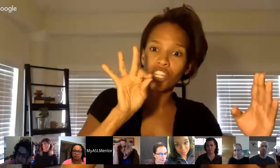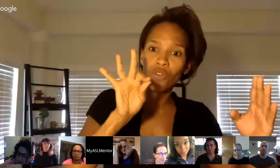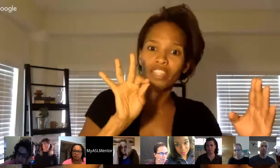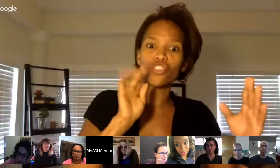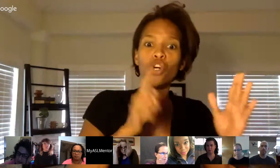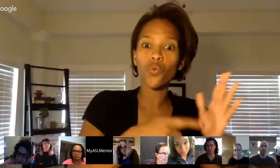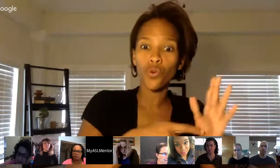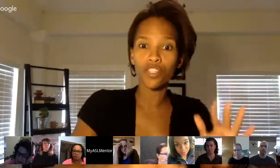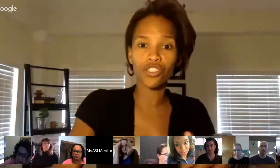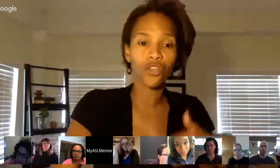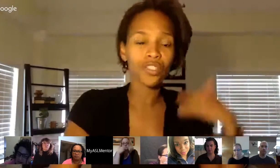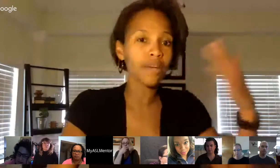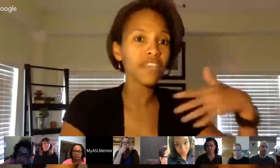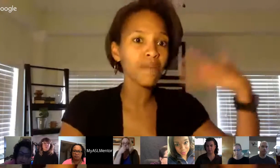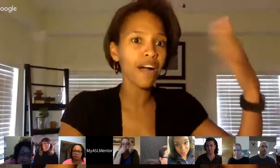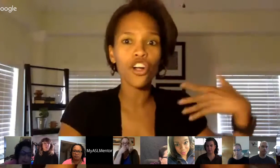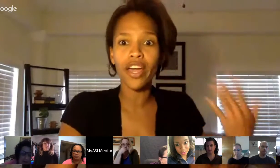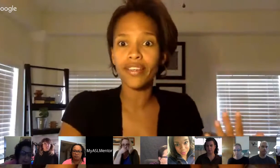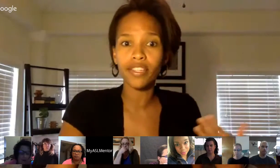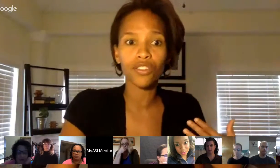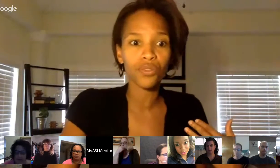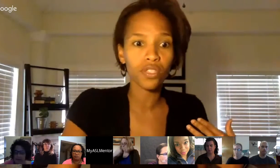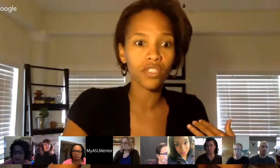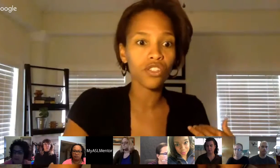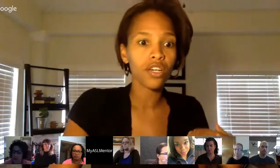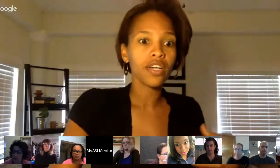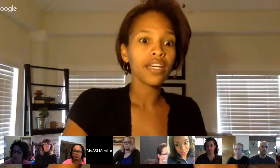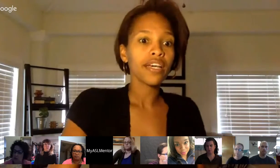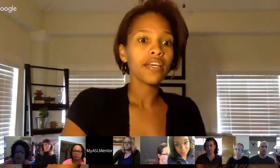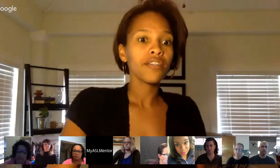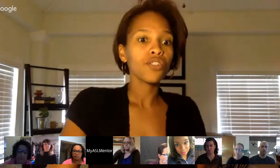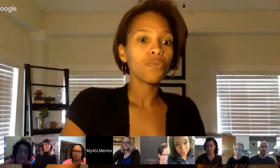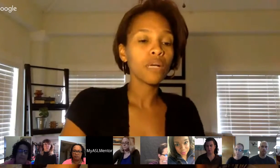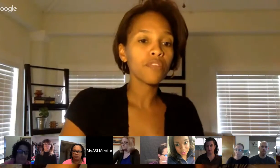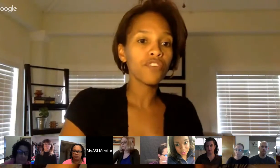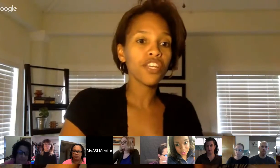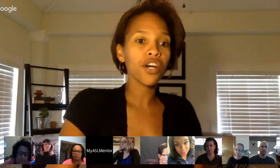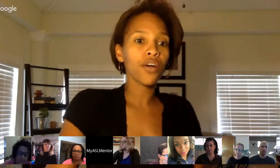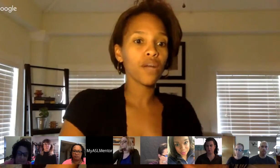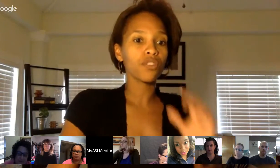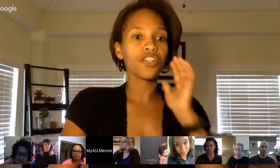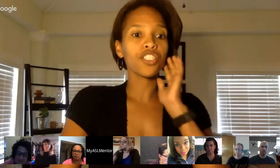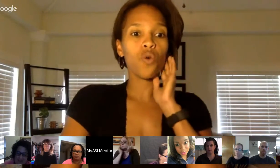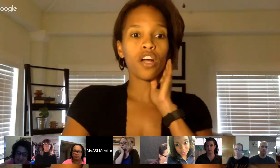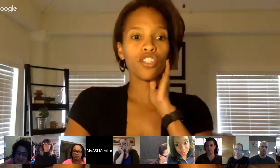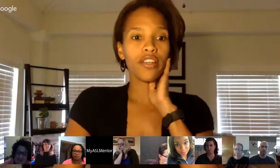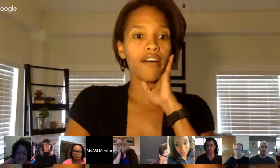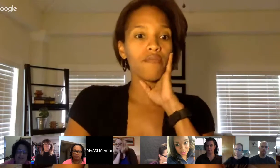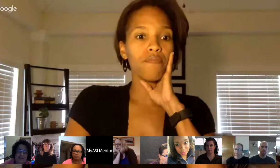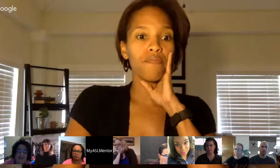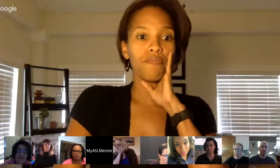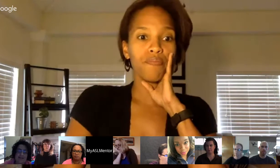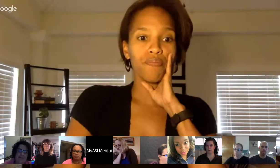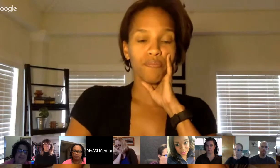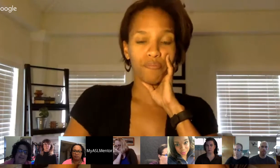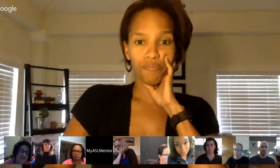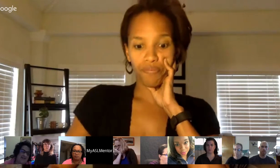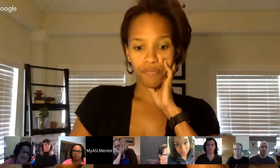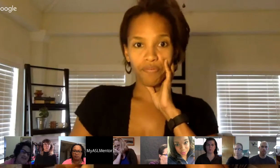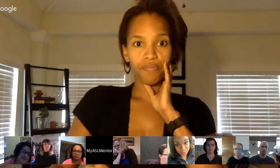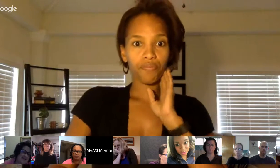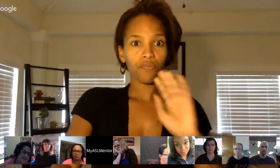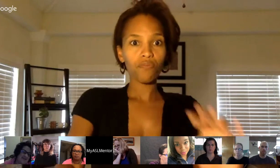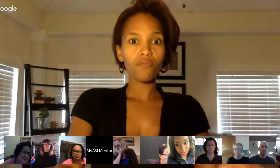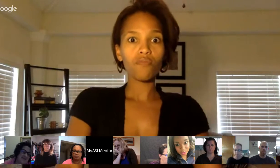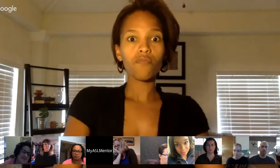something in the video that's noteworthy to you. It's something about her ASL usage. So pull up the video, and I'm starting to watch it now.